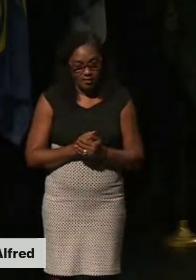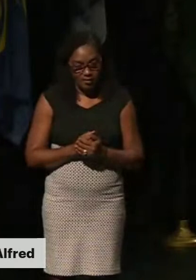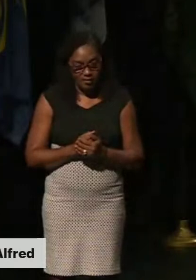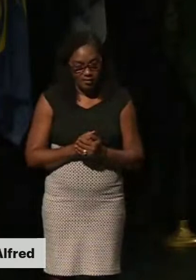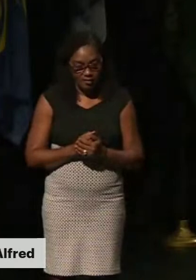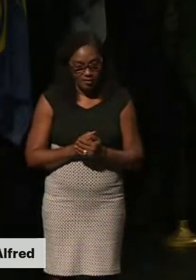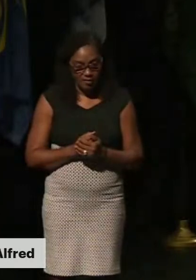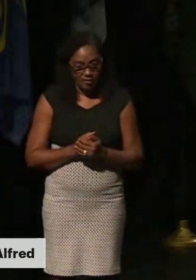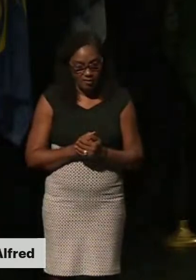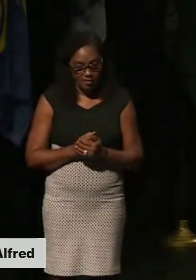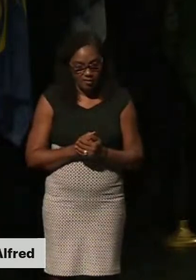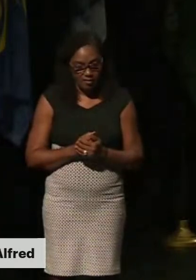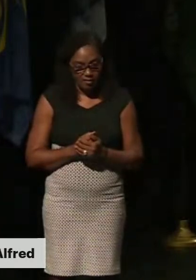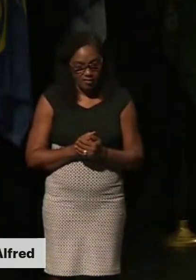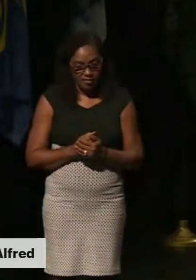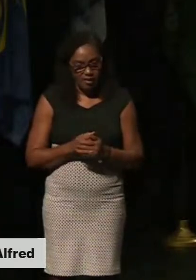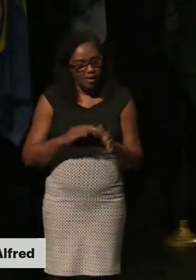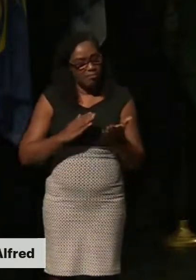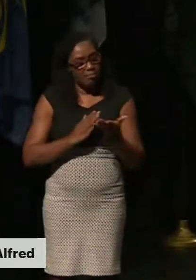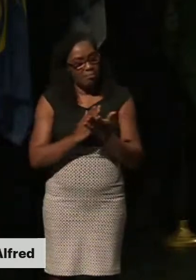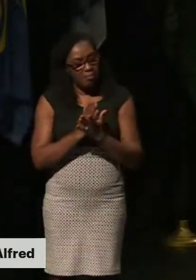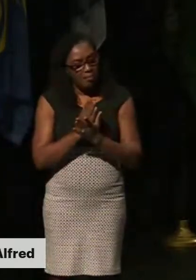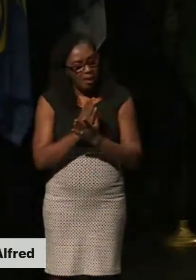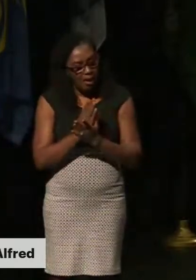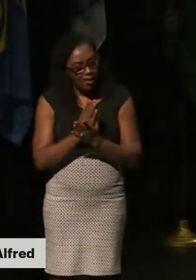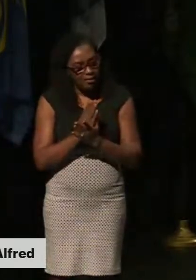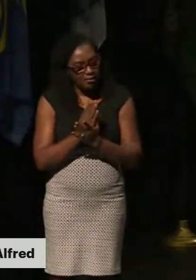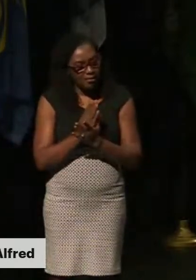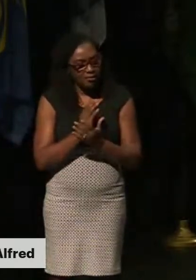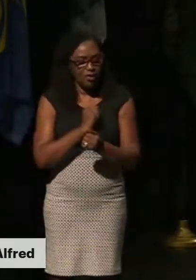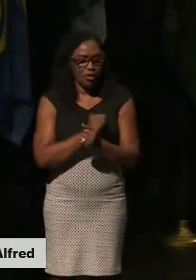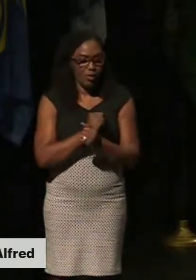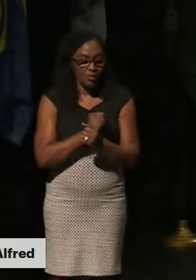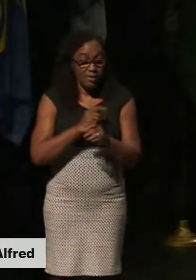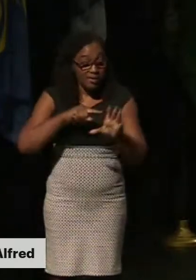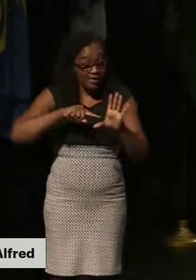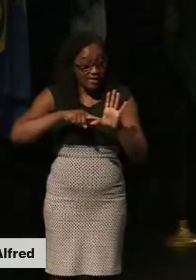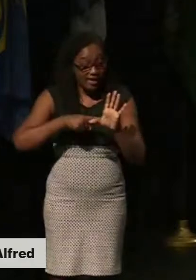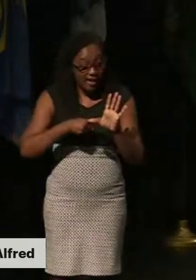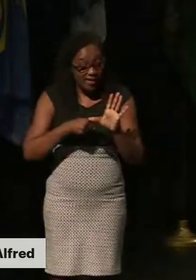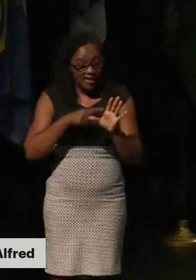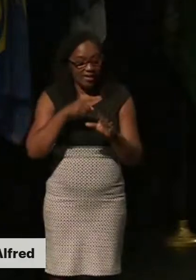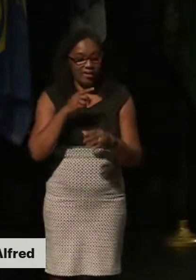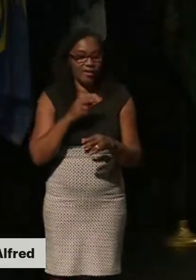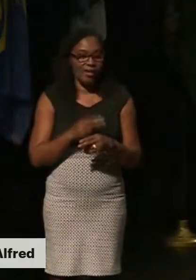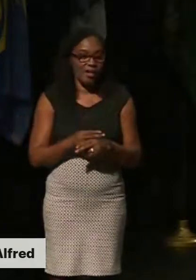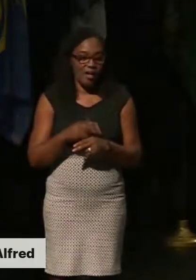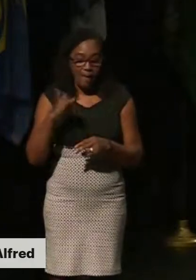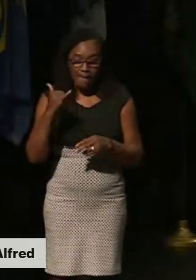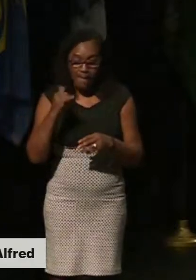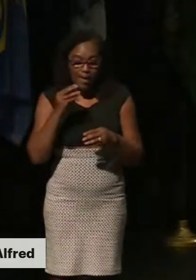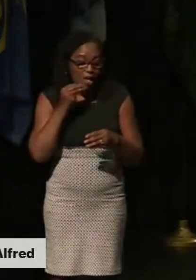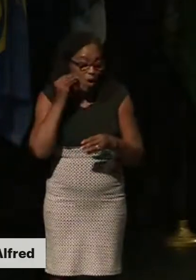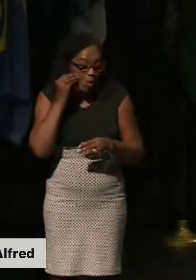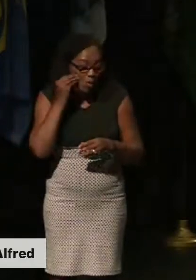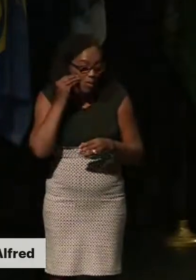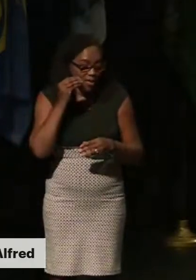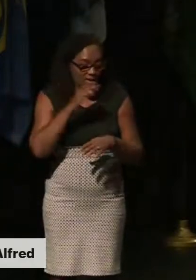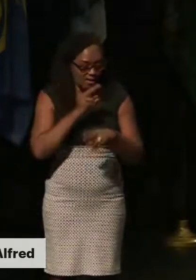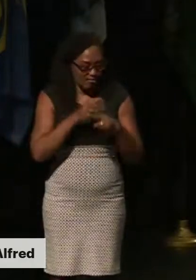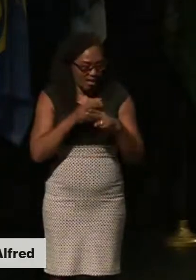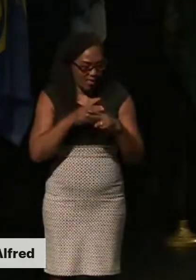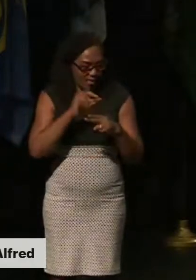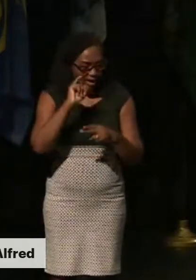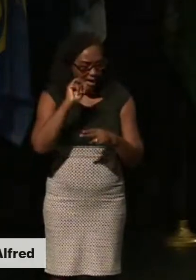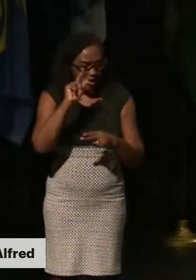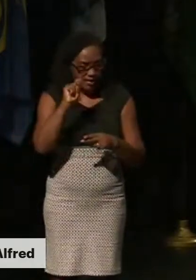in her career, she founded the Itsy Bitsy Playhouse and Folk Theater in 2007